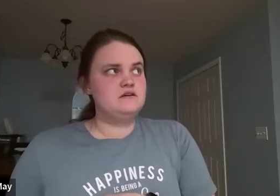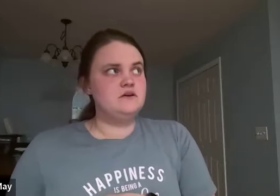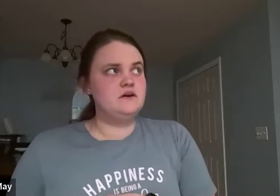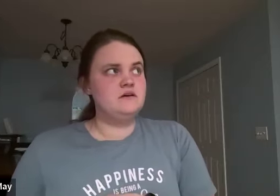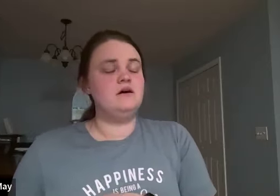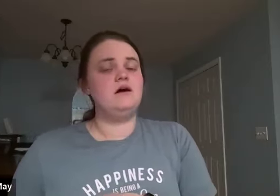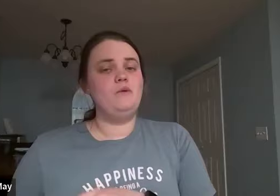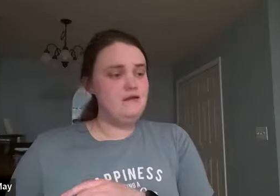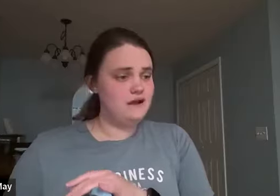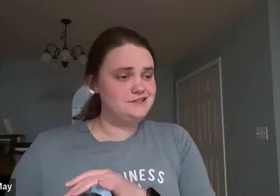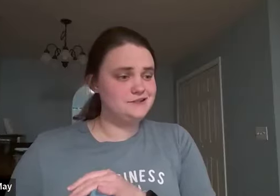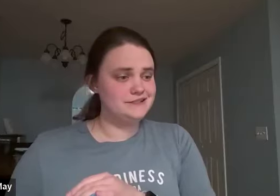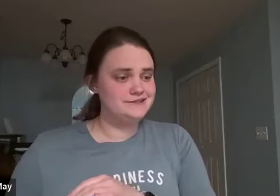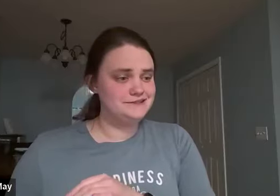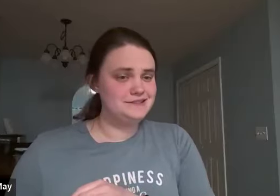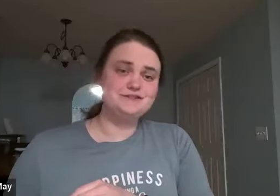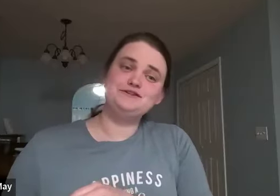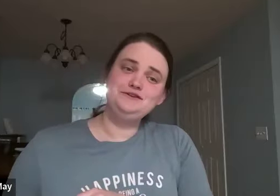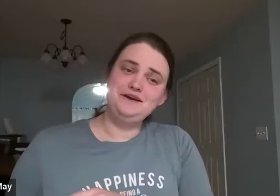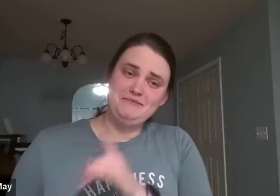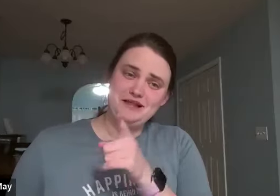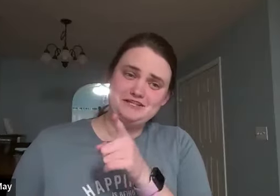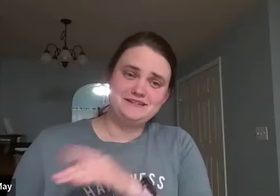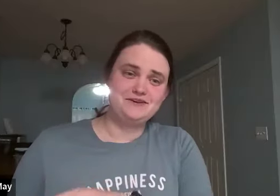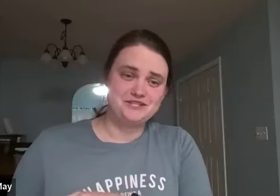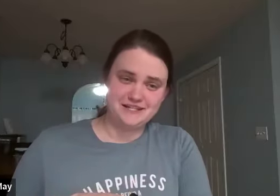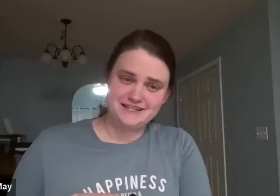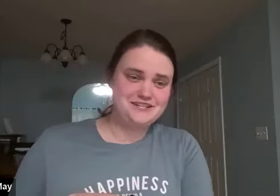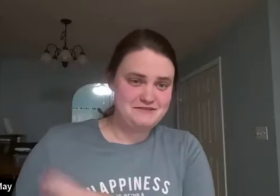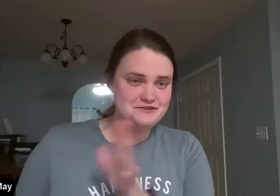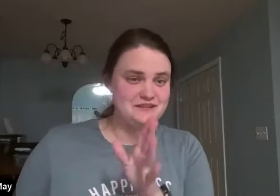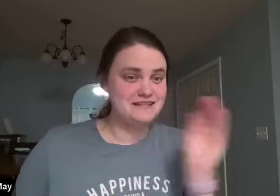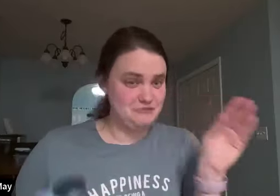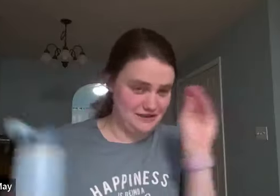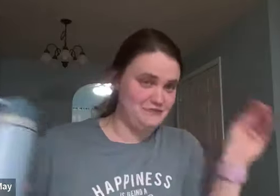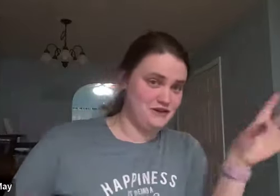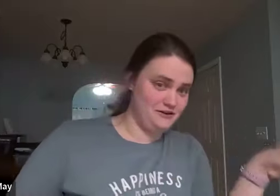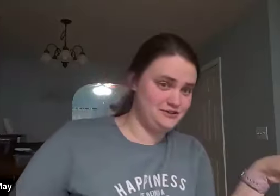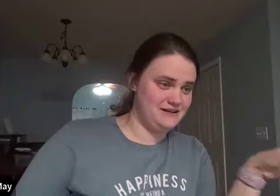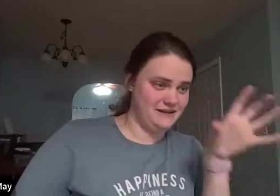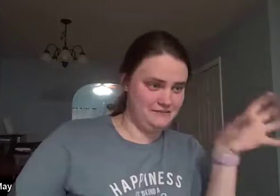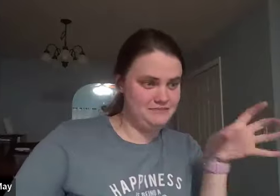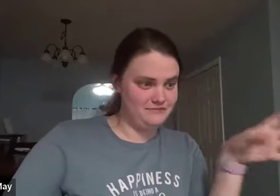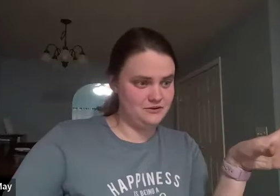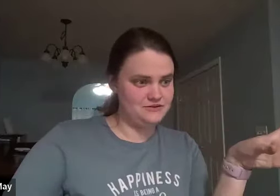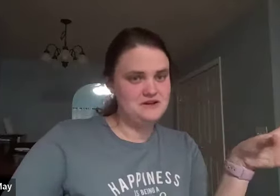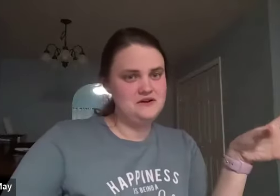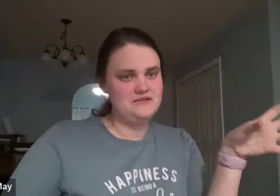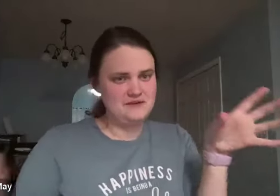of, well, actually, this is a good time. I'm glad you asked that question because I actually have a few signs that relate with entree, like main meals, that we've